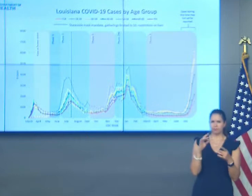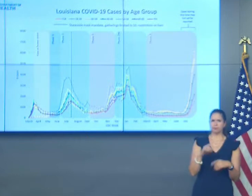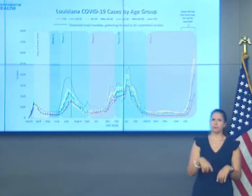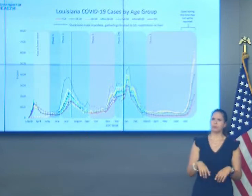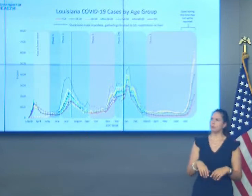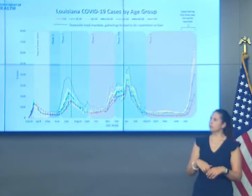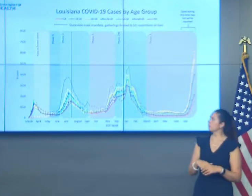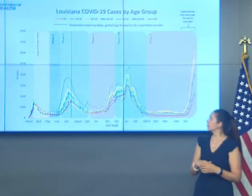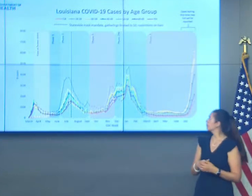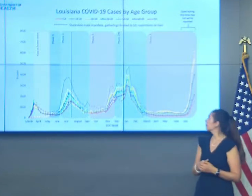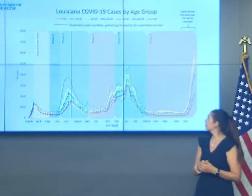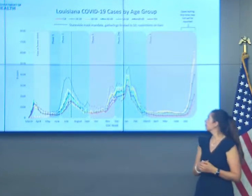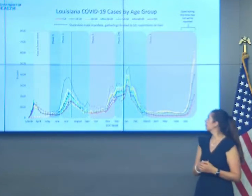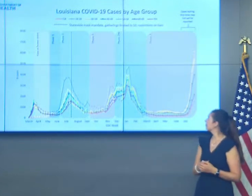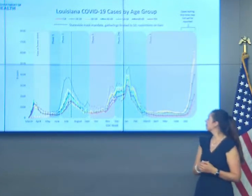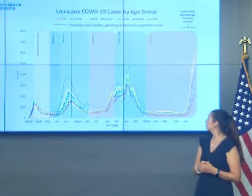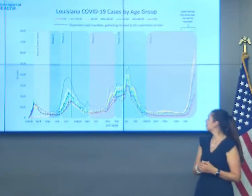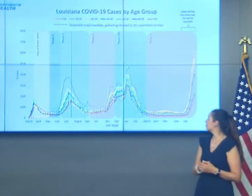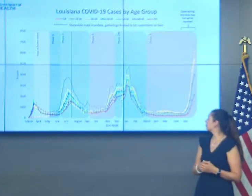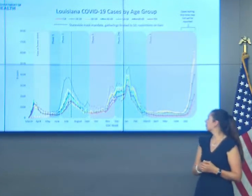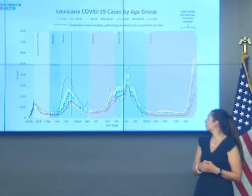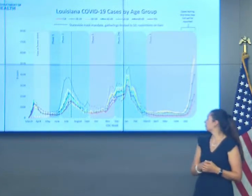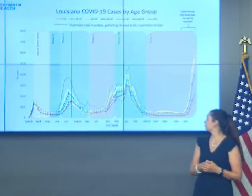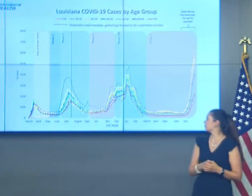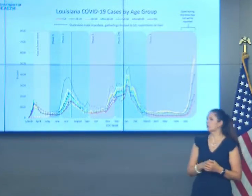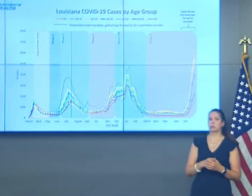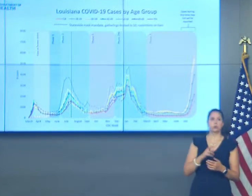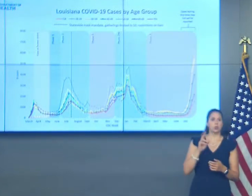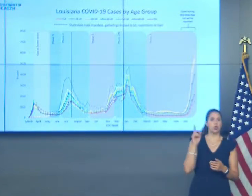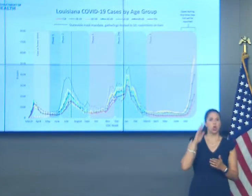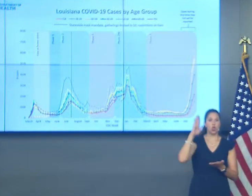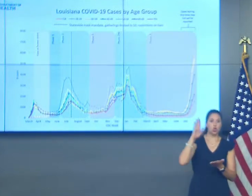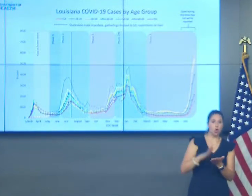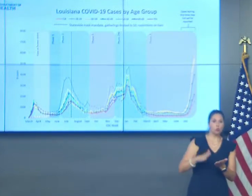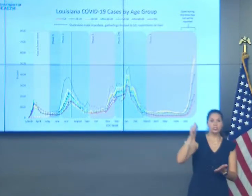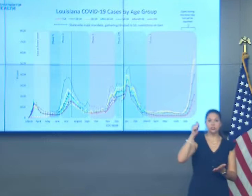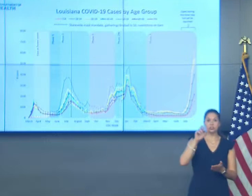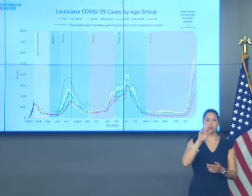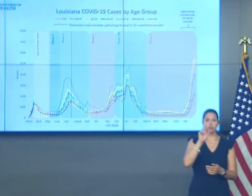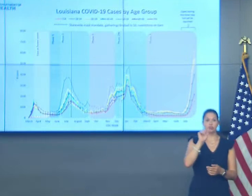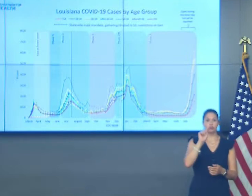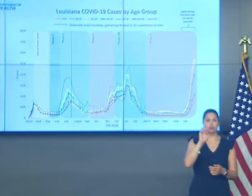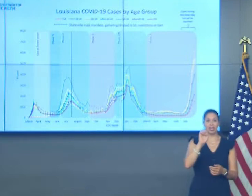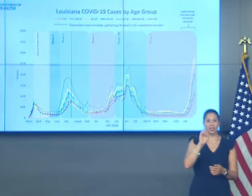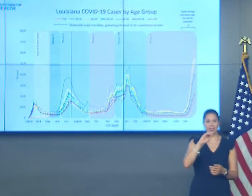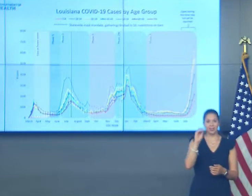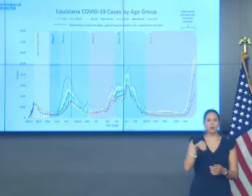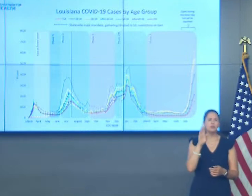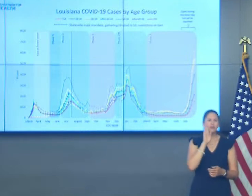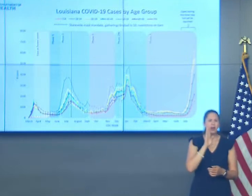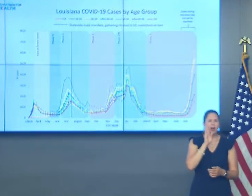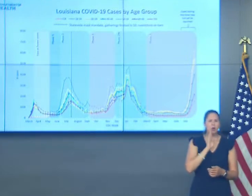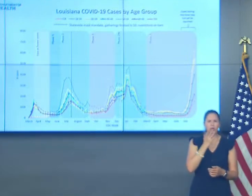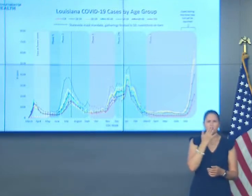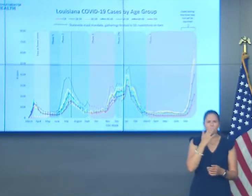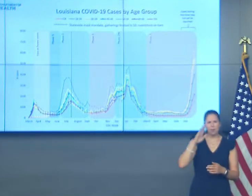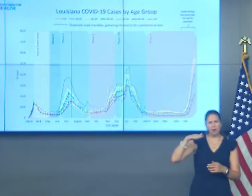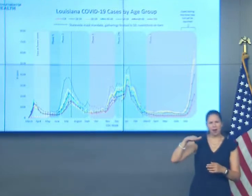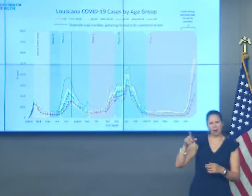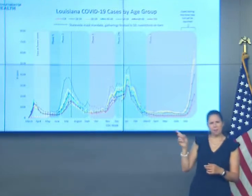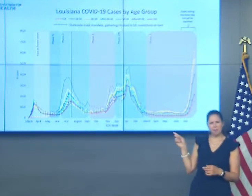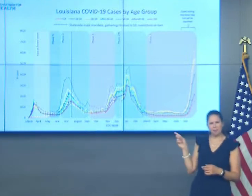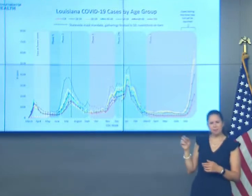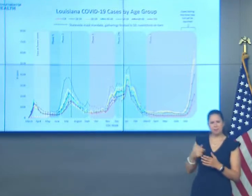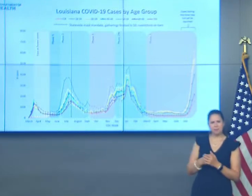at the lowest rate of new infections on this graph, the brownish color that's at the bottom